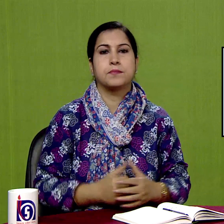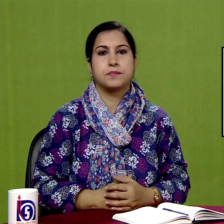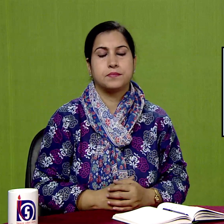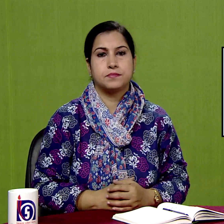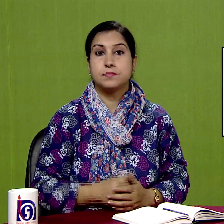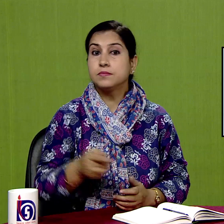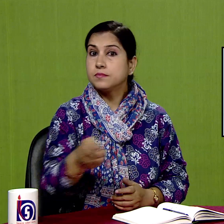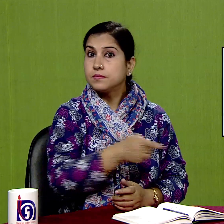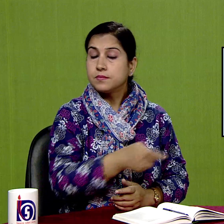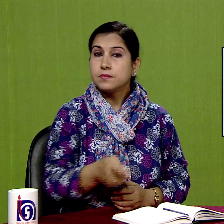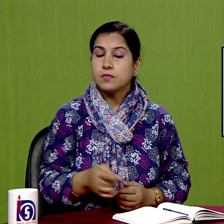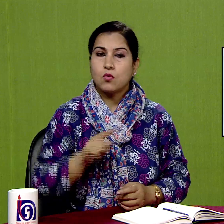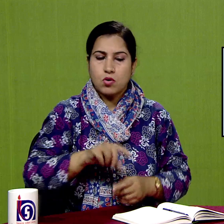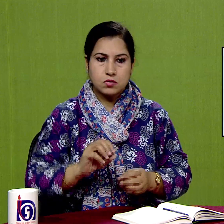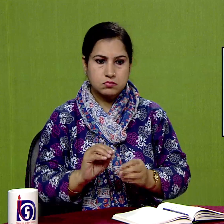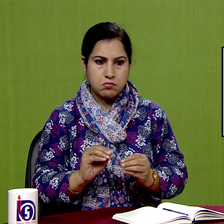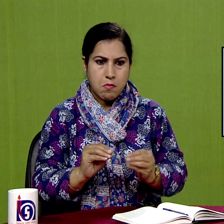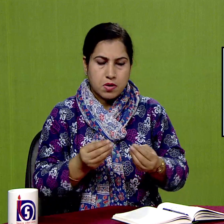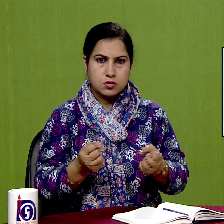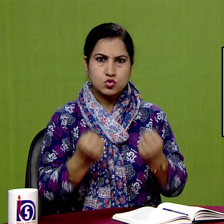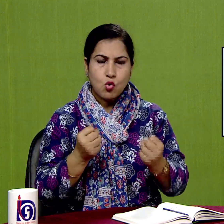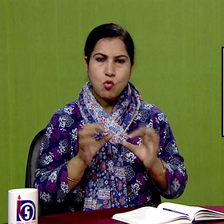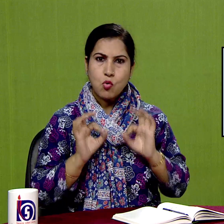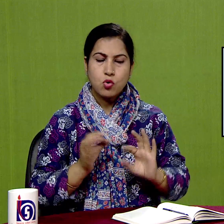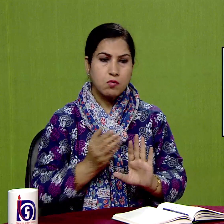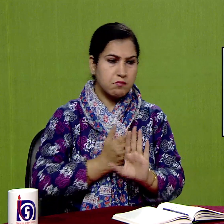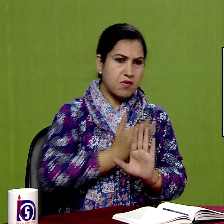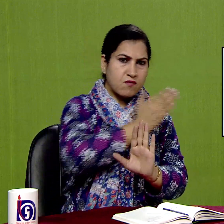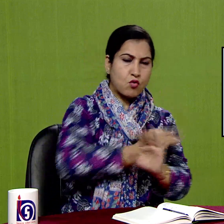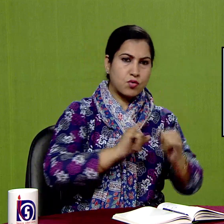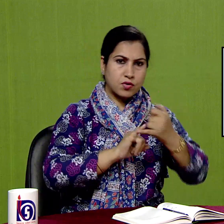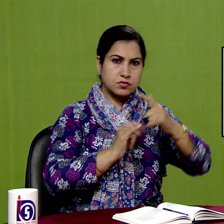were much more effective than the stone tools.